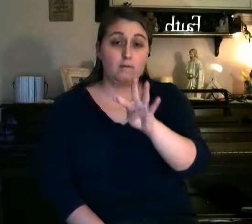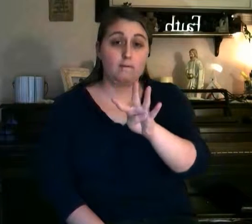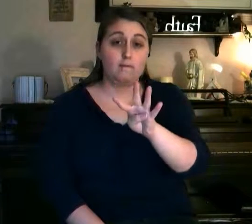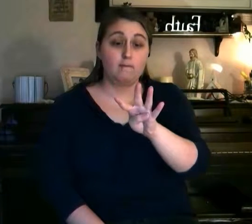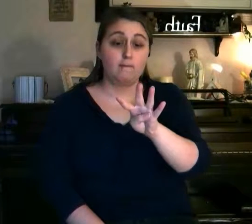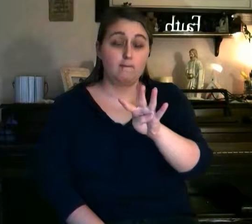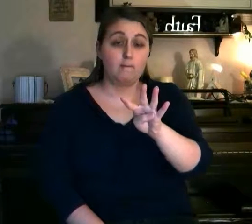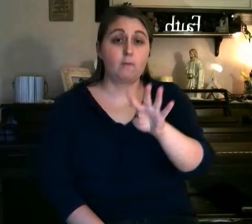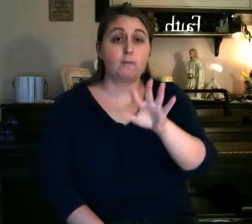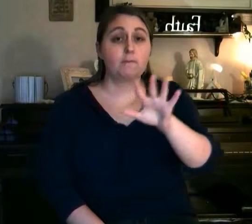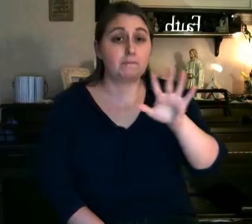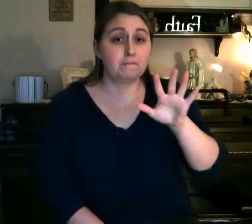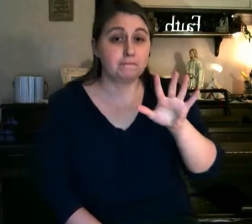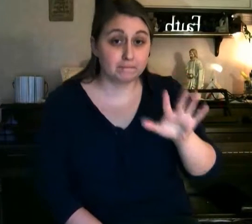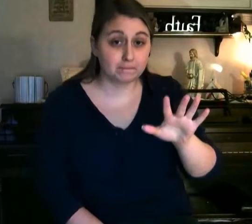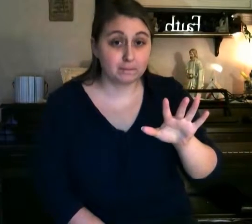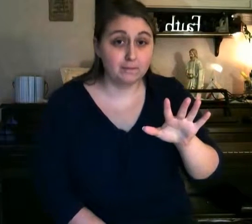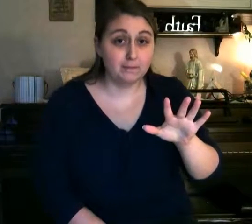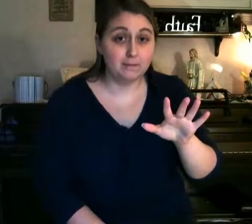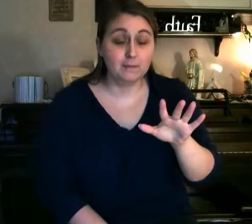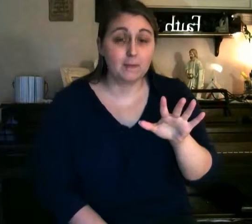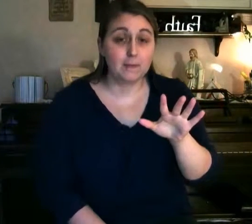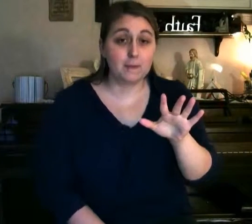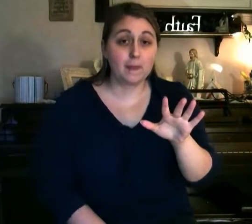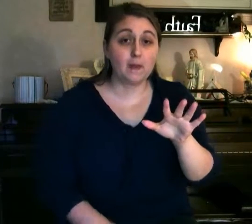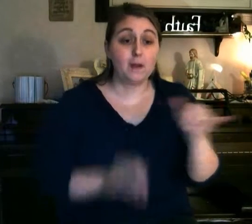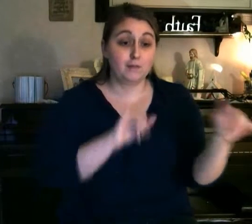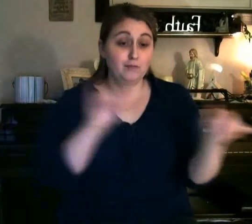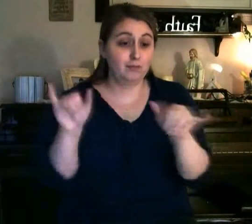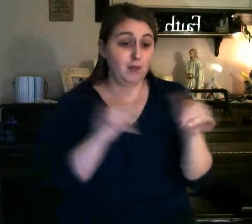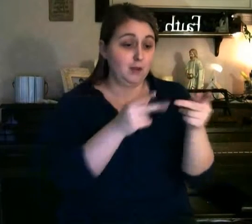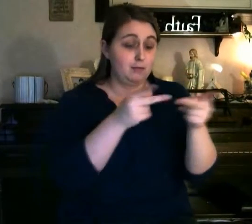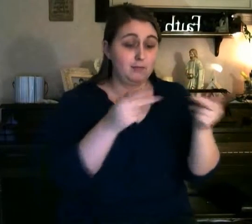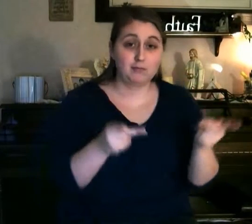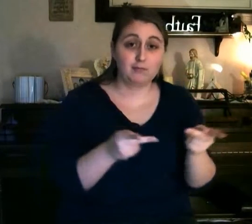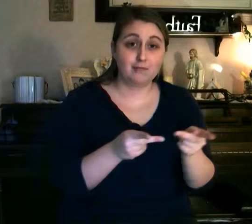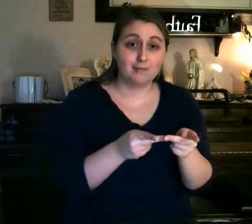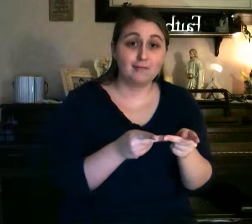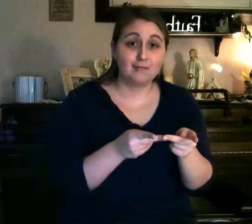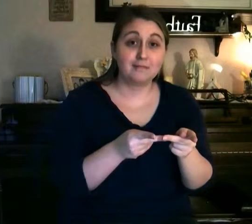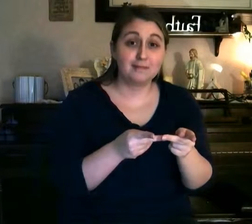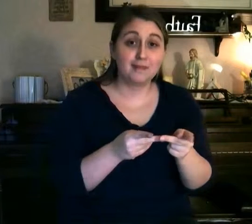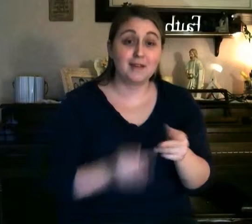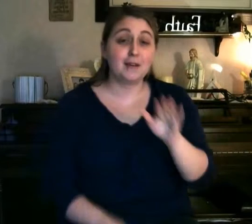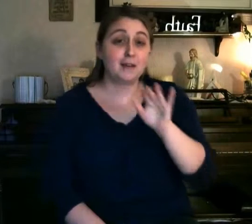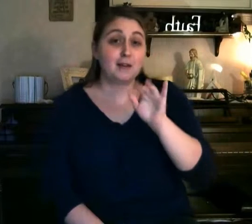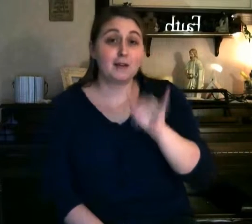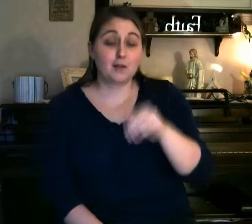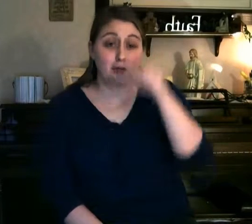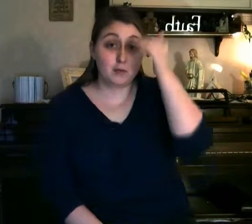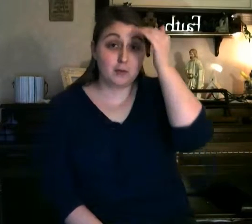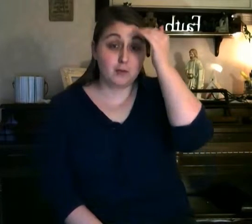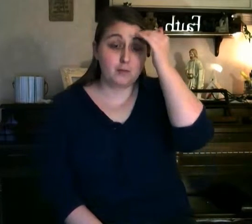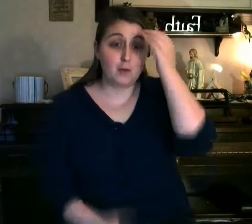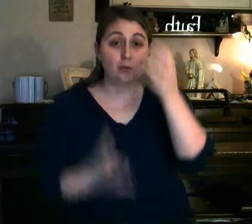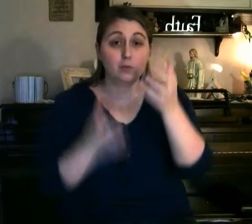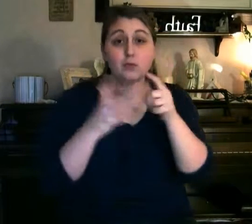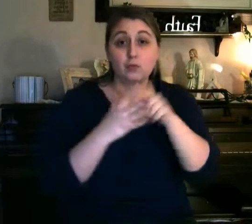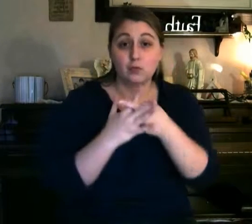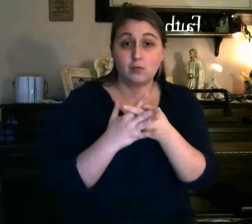3, 4, 5. We get to the same place. And I think you might want to try this on a bunch of problems, and you'll see it always works out. That